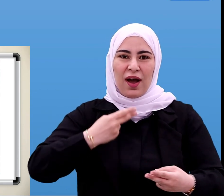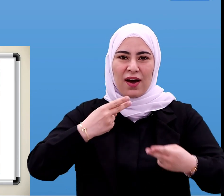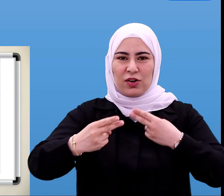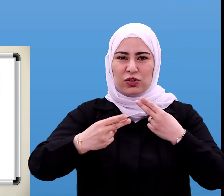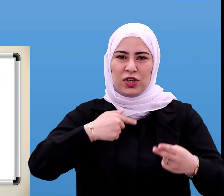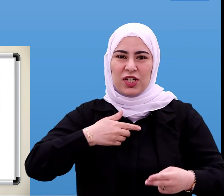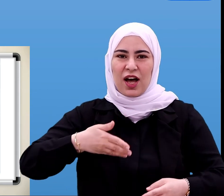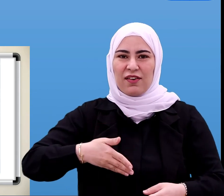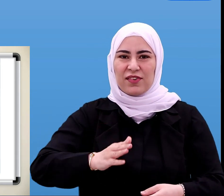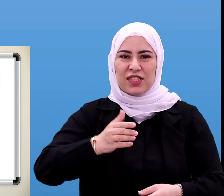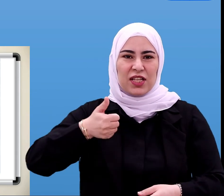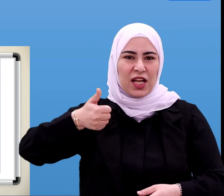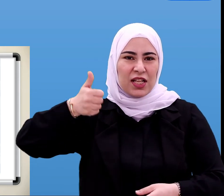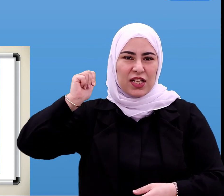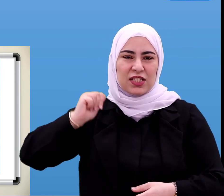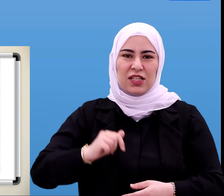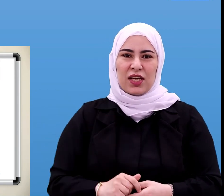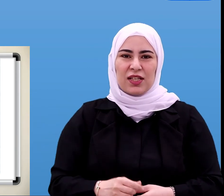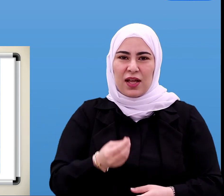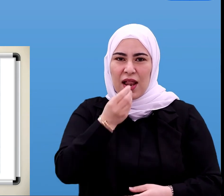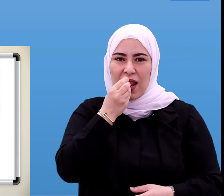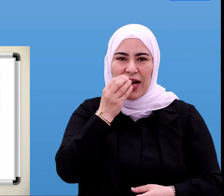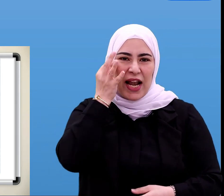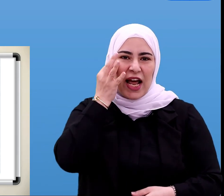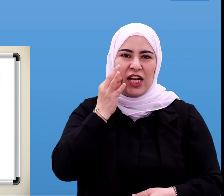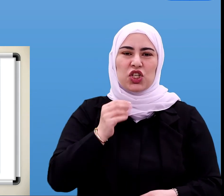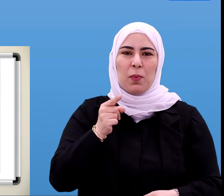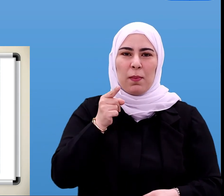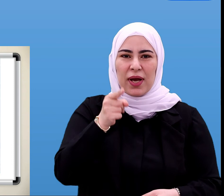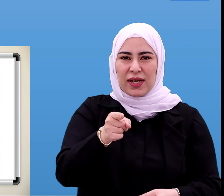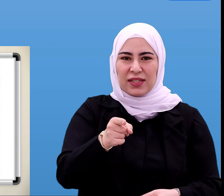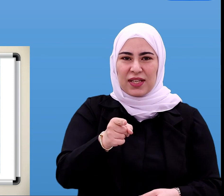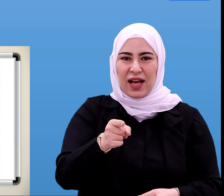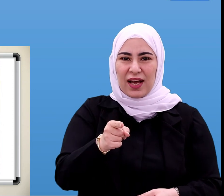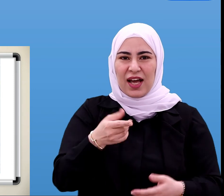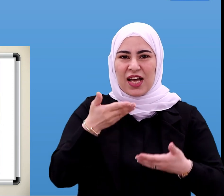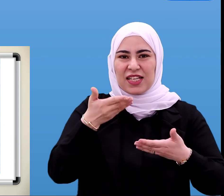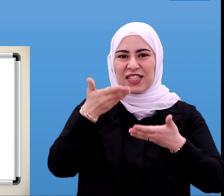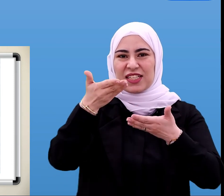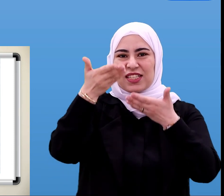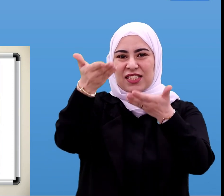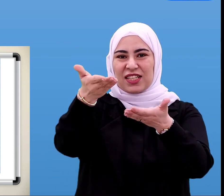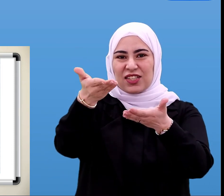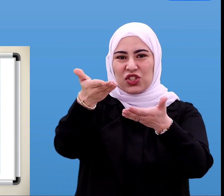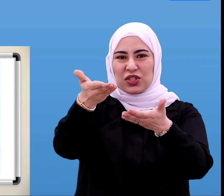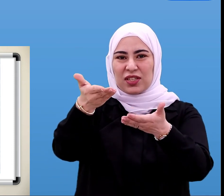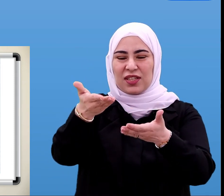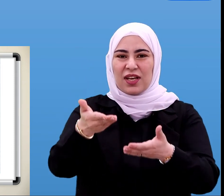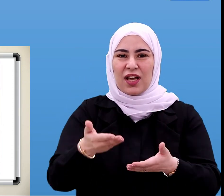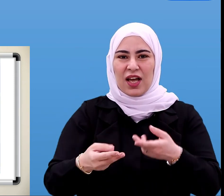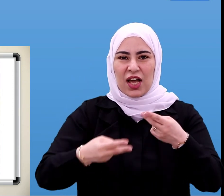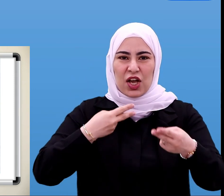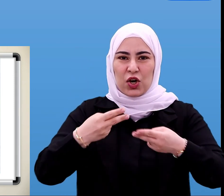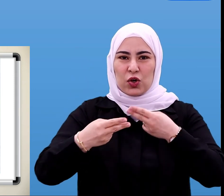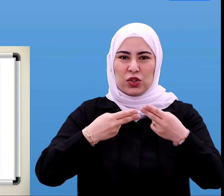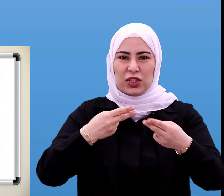was amazing. So you suggested the restaurant to your friends. This